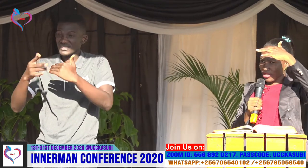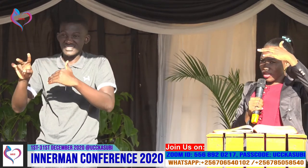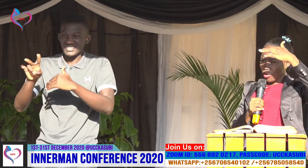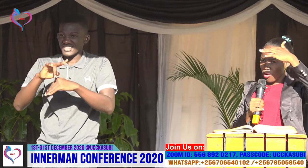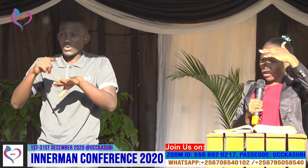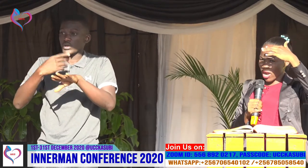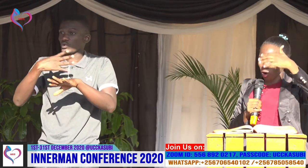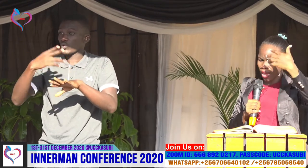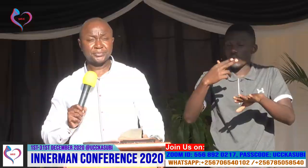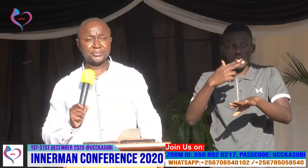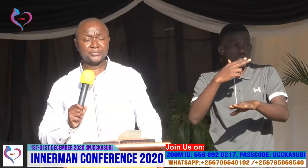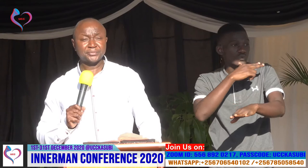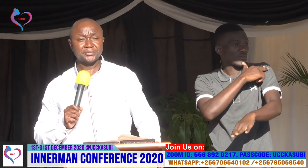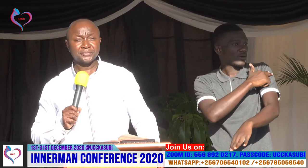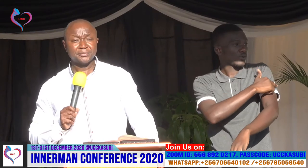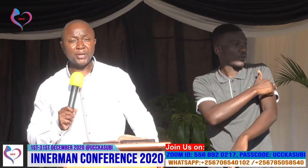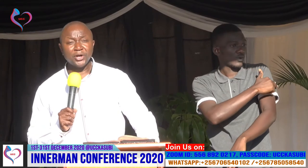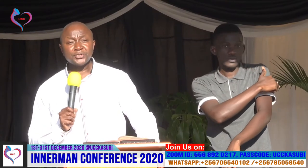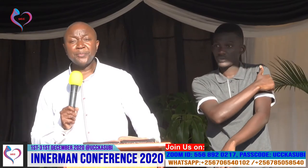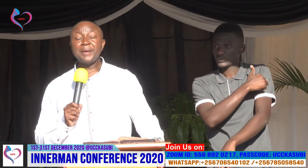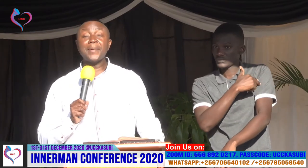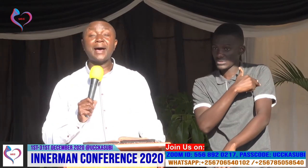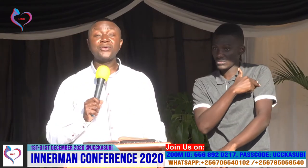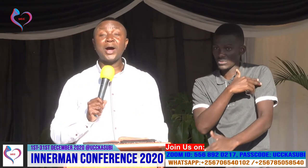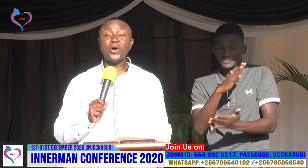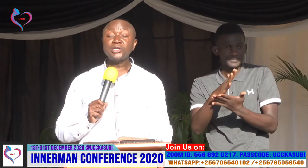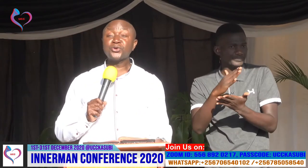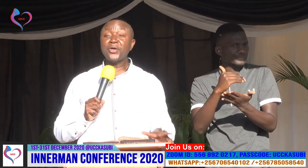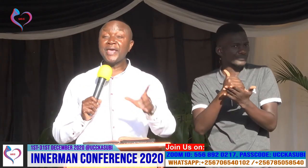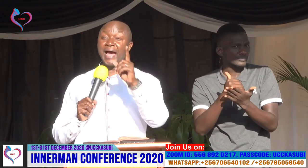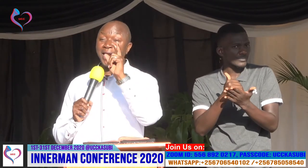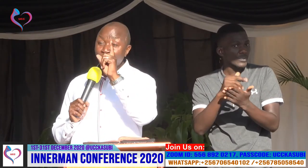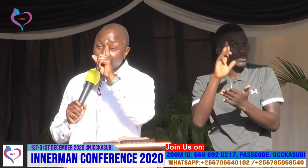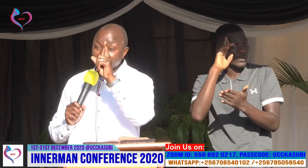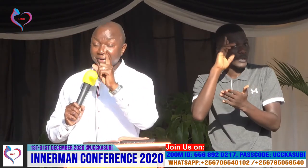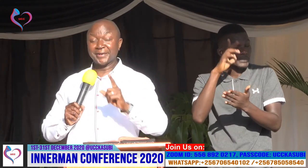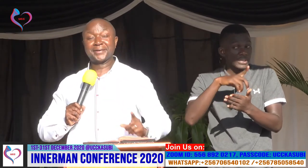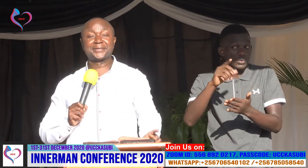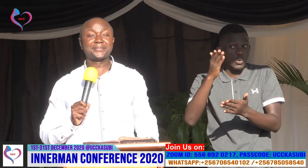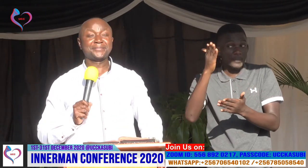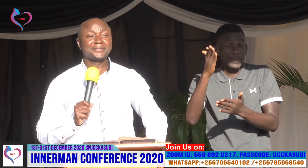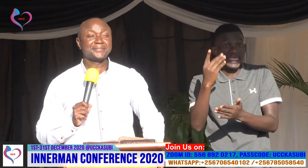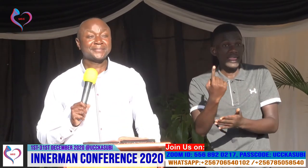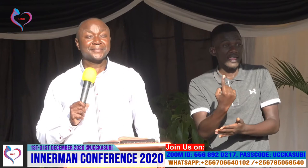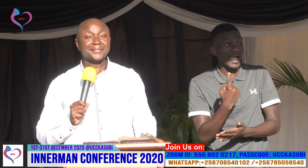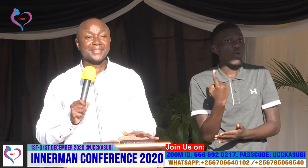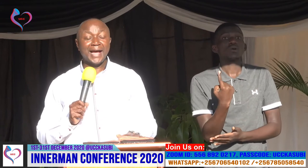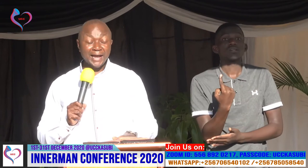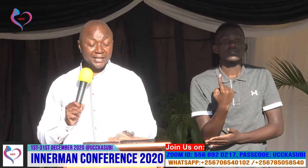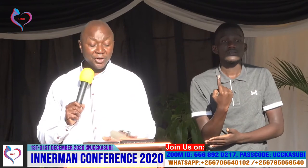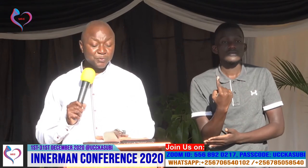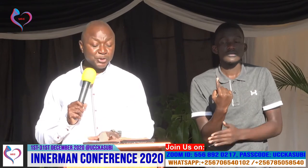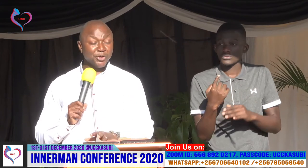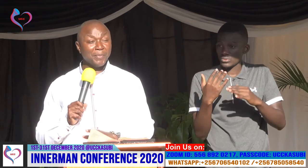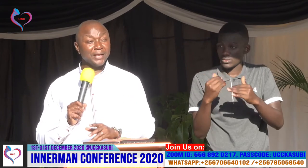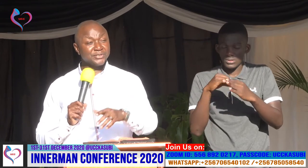go to hospital, because remember, you are going to go there alone.